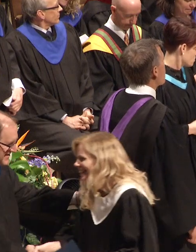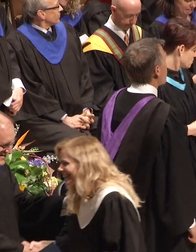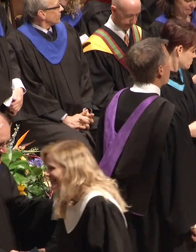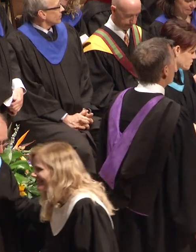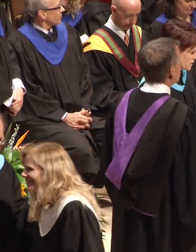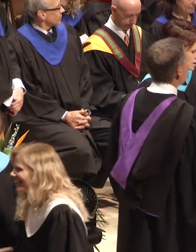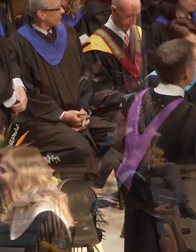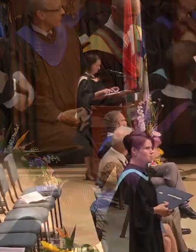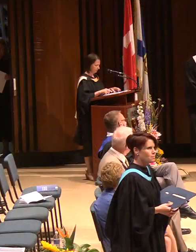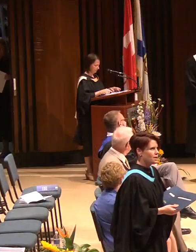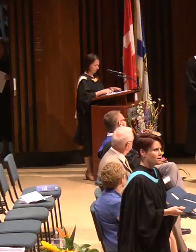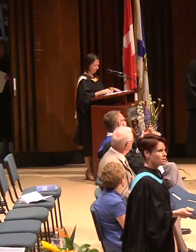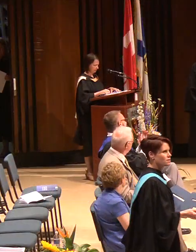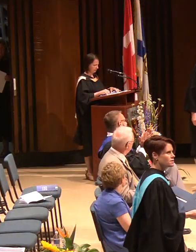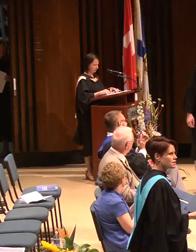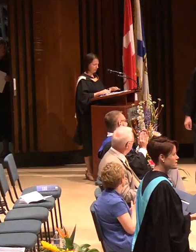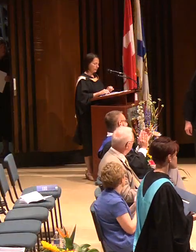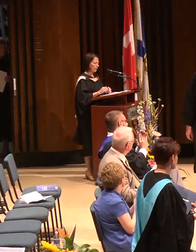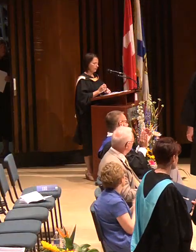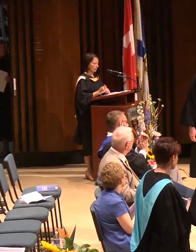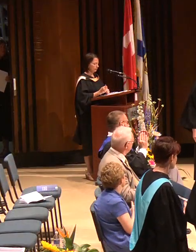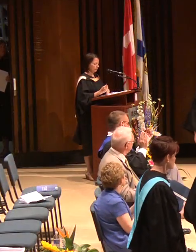Michael Weigel.